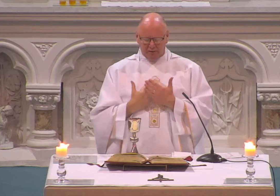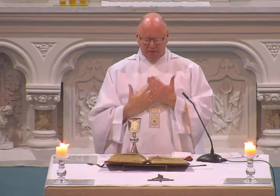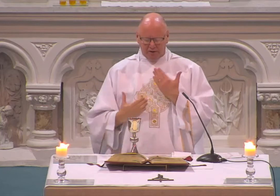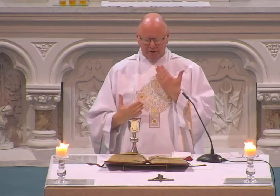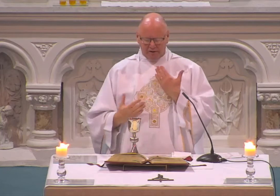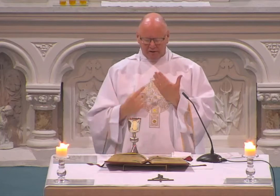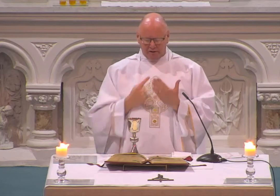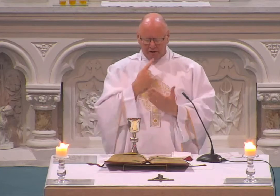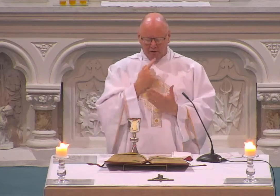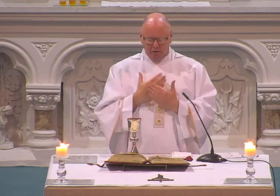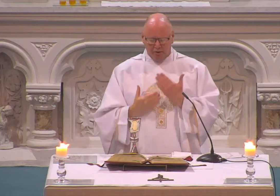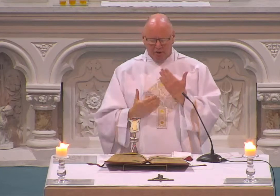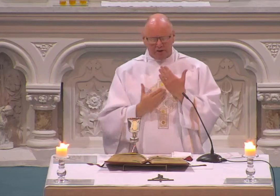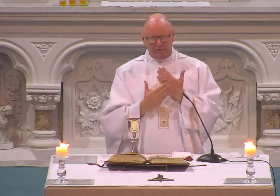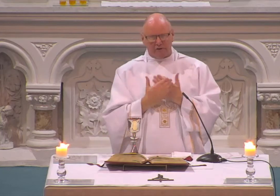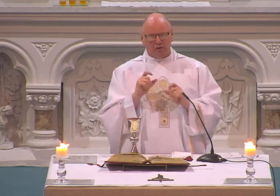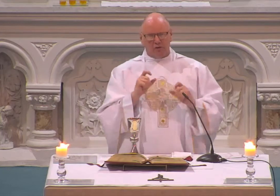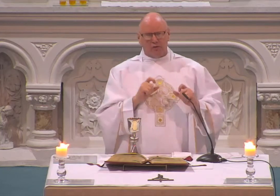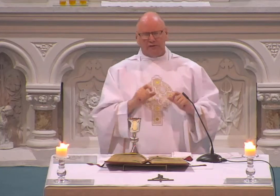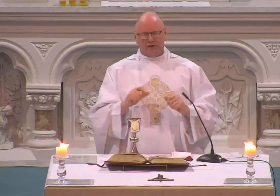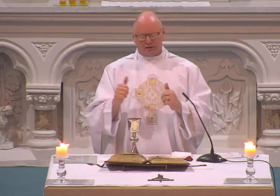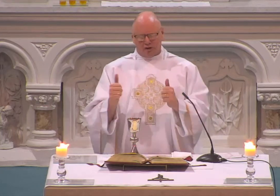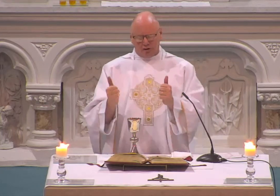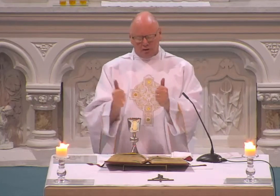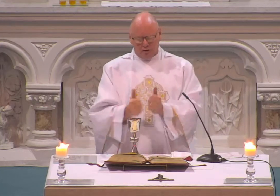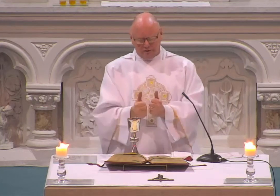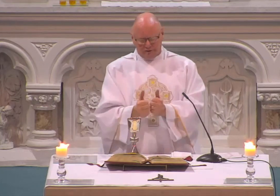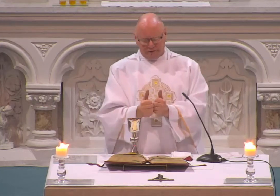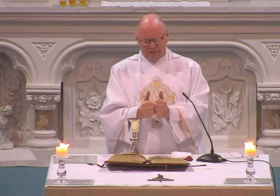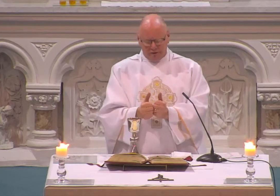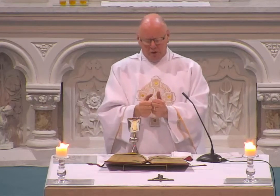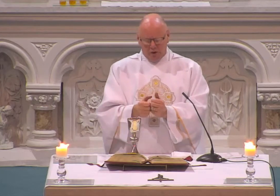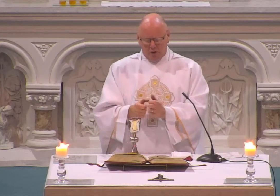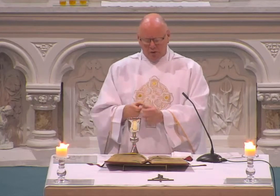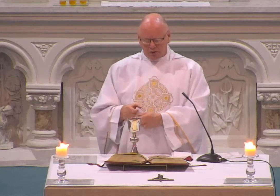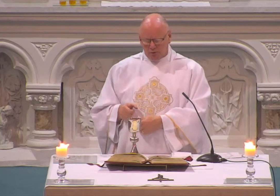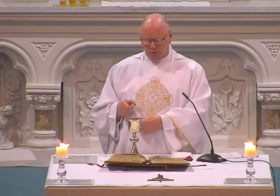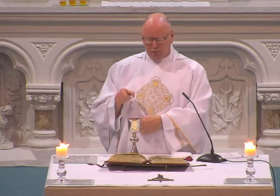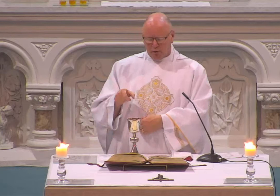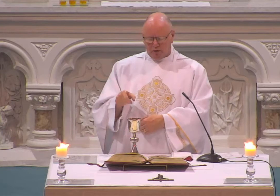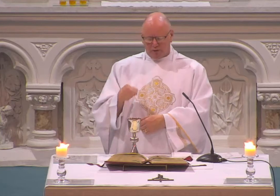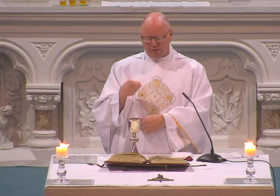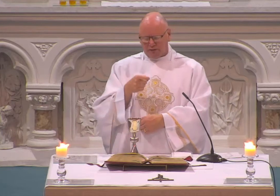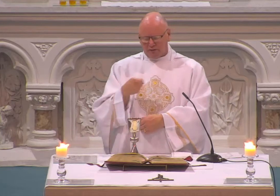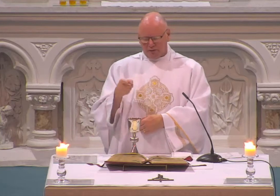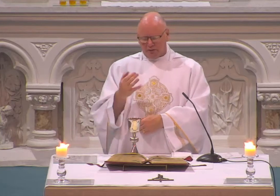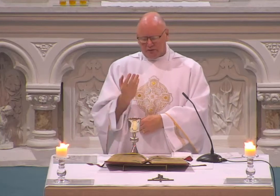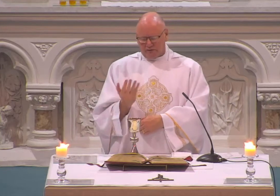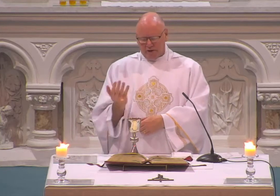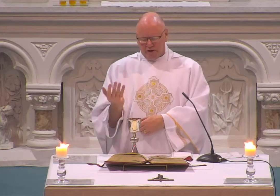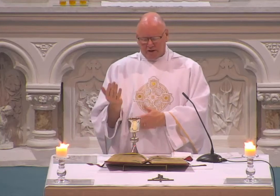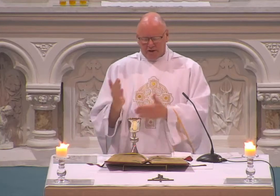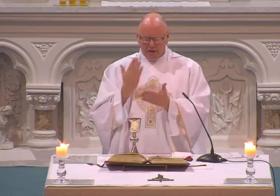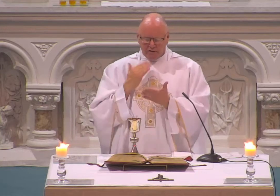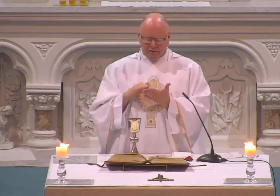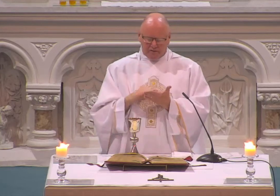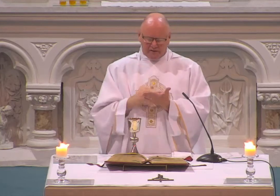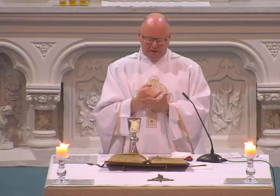blood, the blood of the new and the eternal covenant, which will be poured out for you and for many for the forgiveness